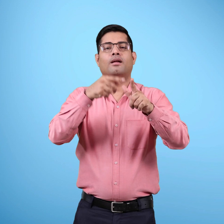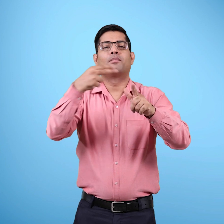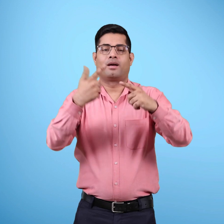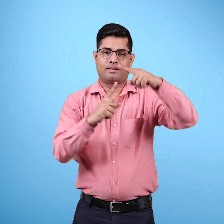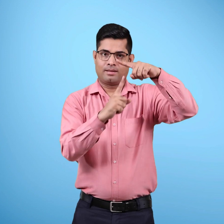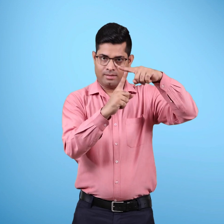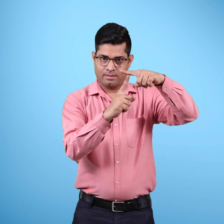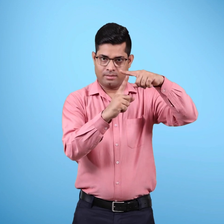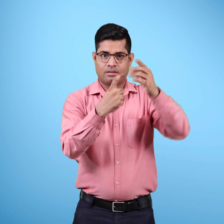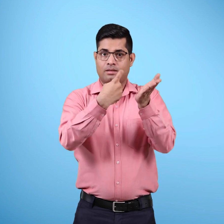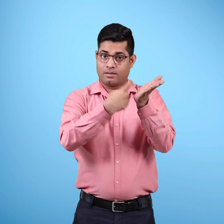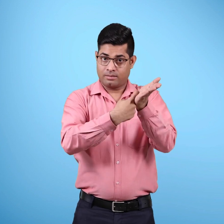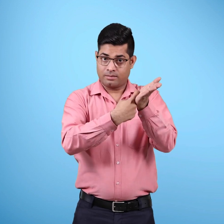and trees.